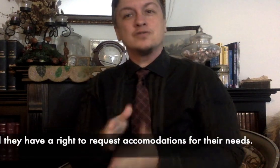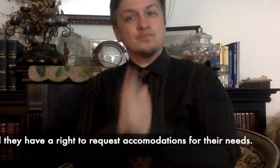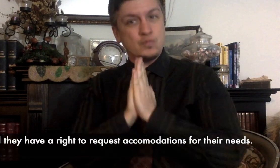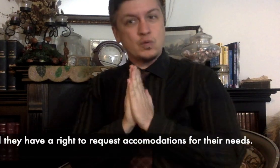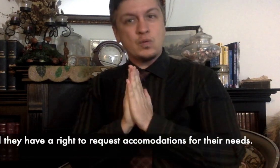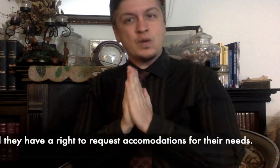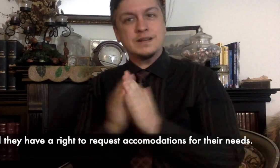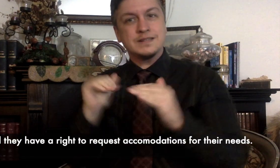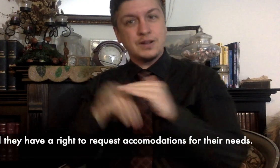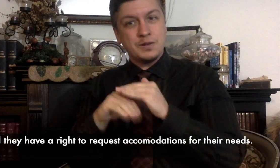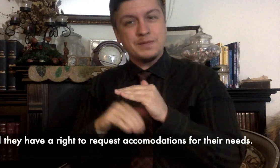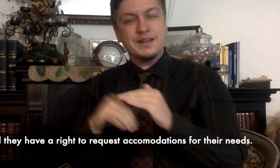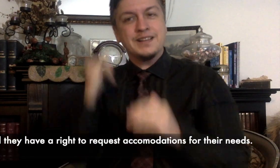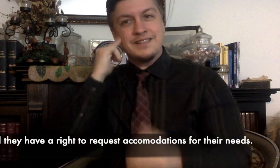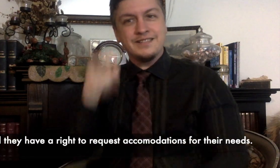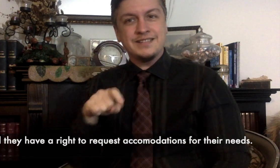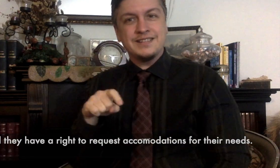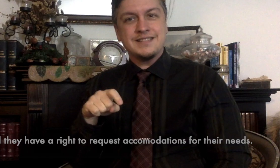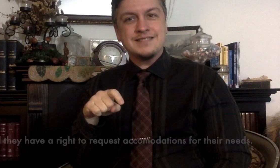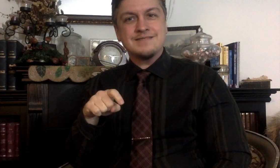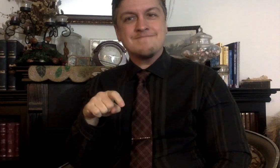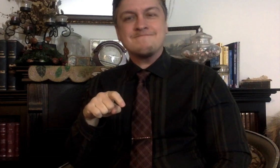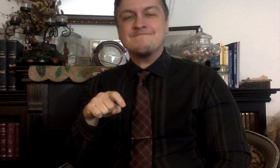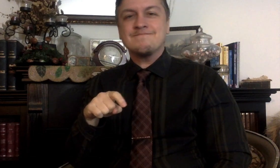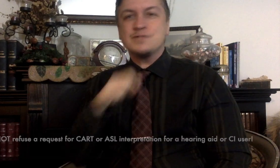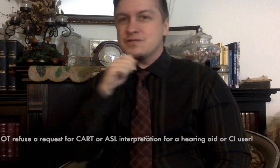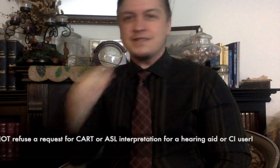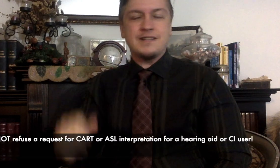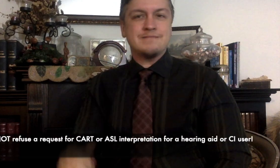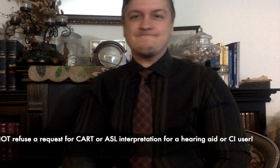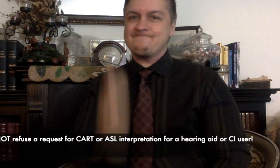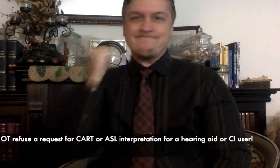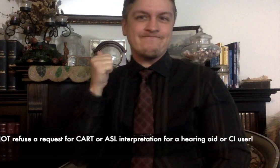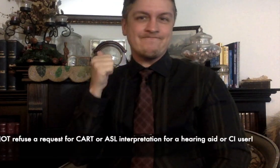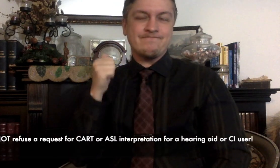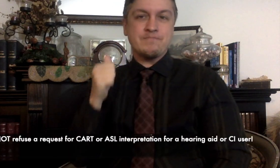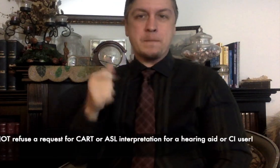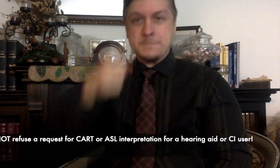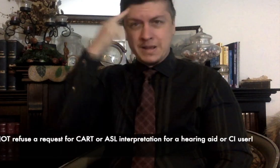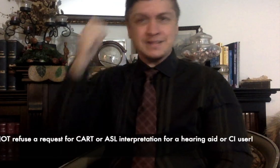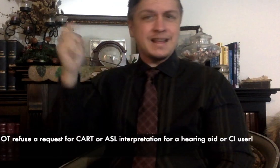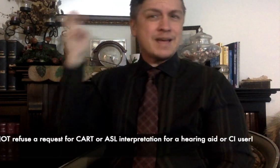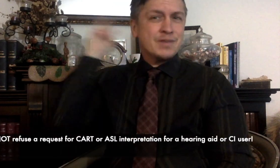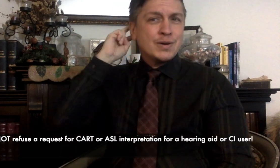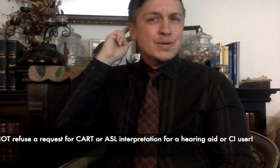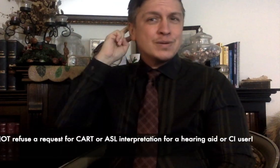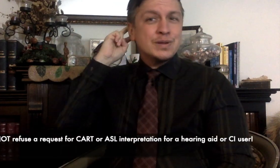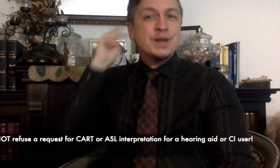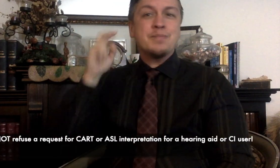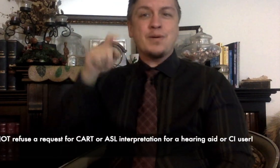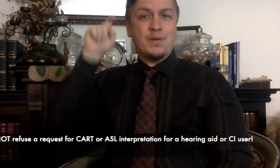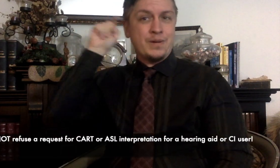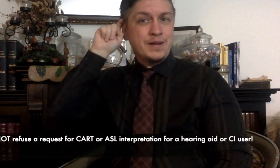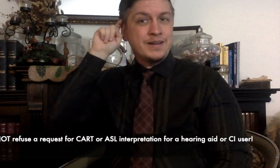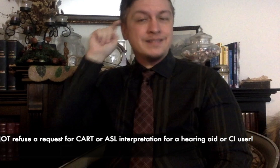right to request accommodations for their needs. Do not refuse a request for CART or